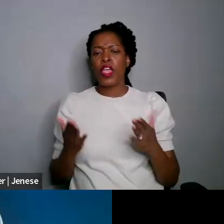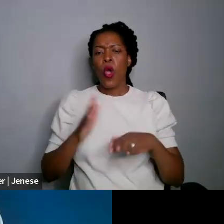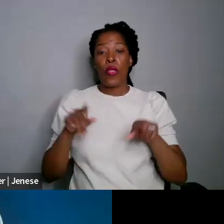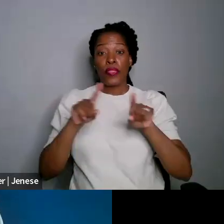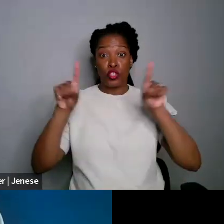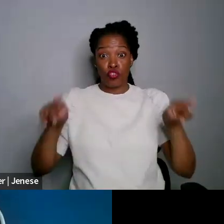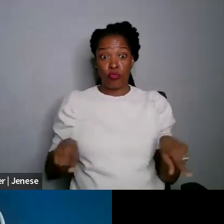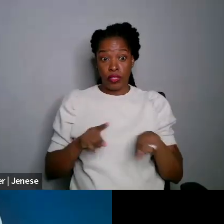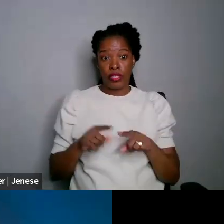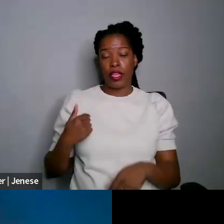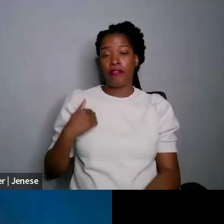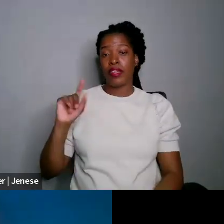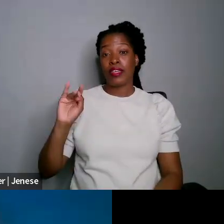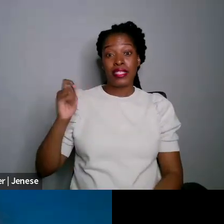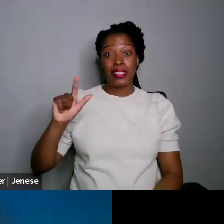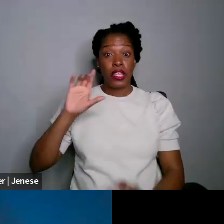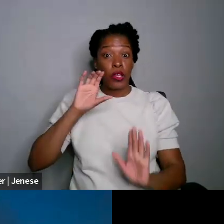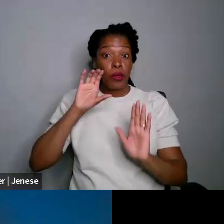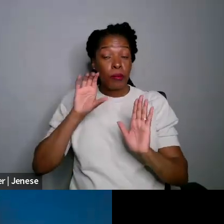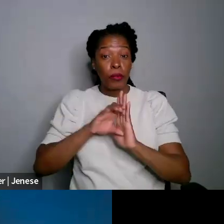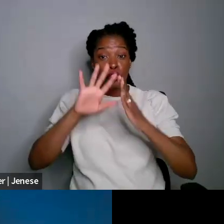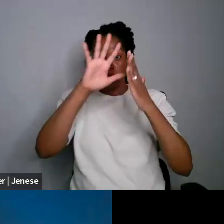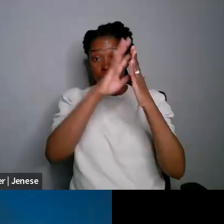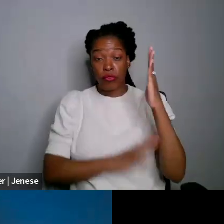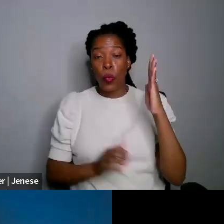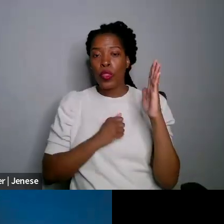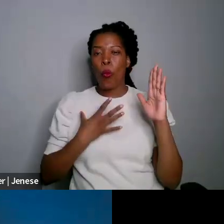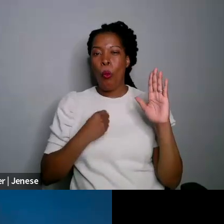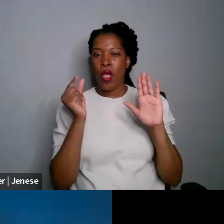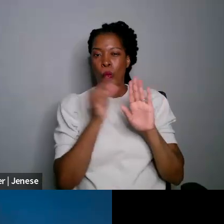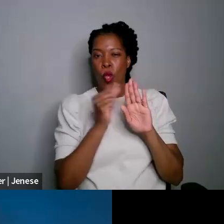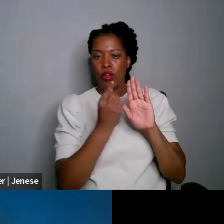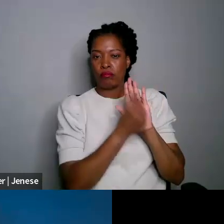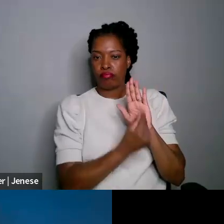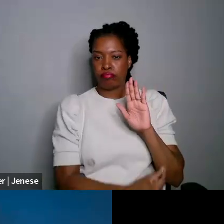with white overlaid text reading, digital inclusion means